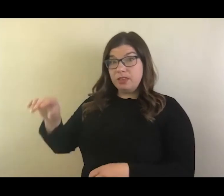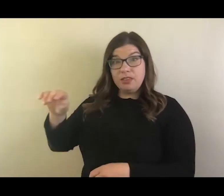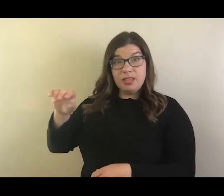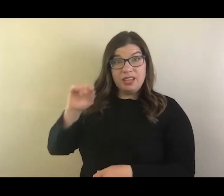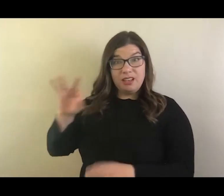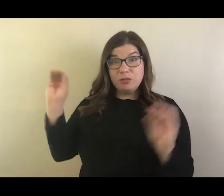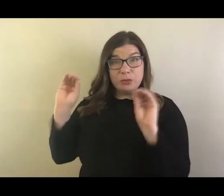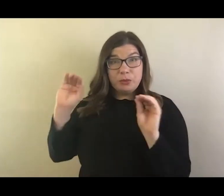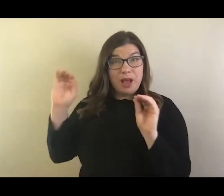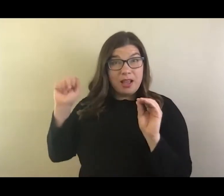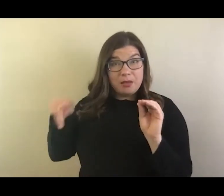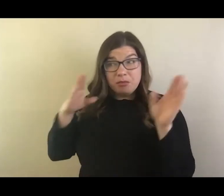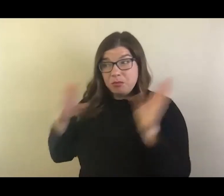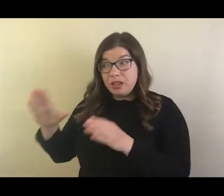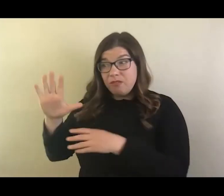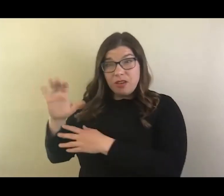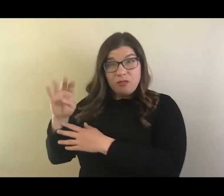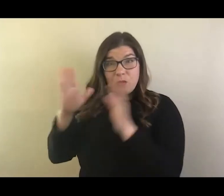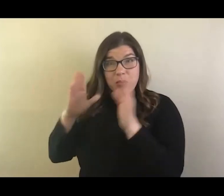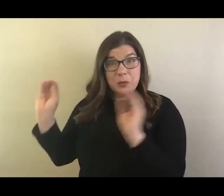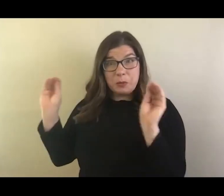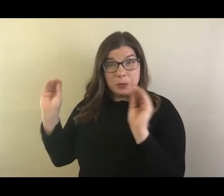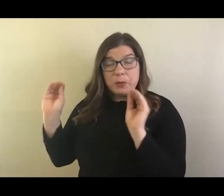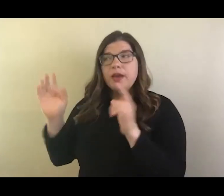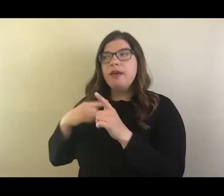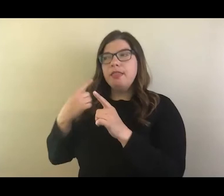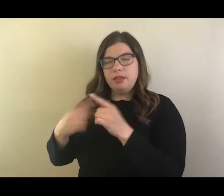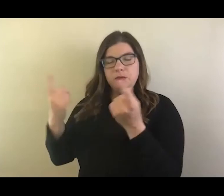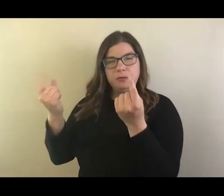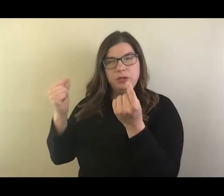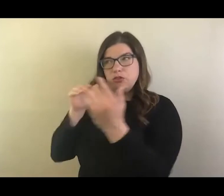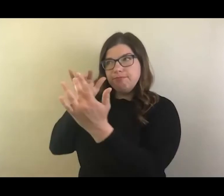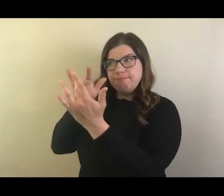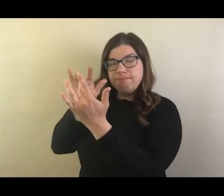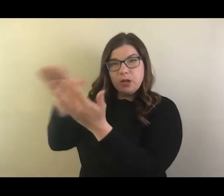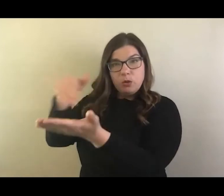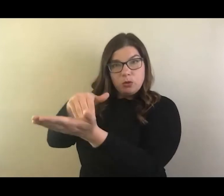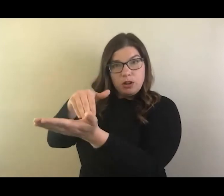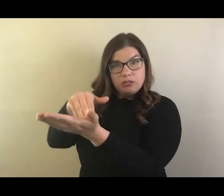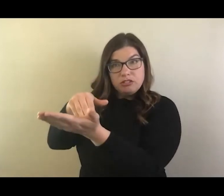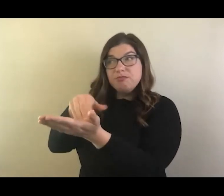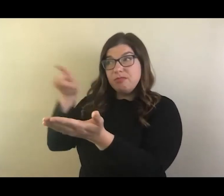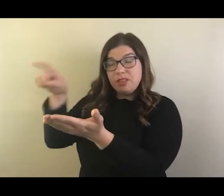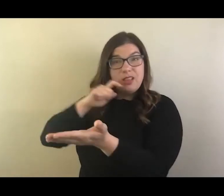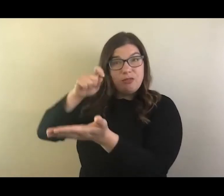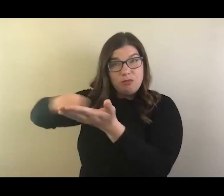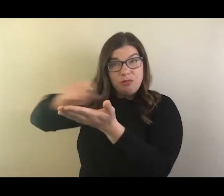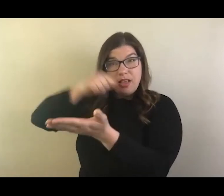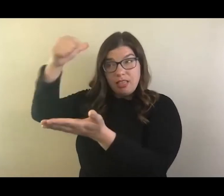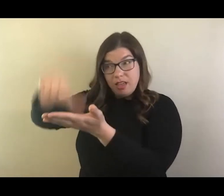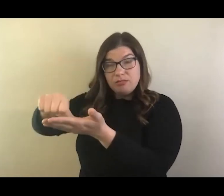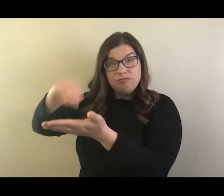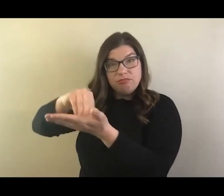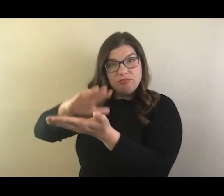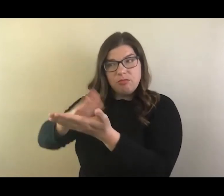For other students, a licensed professional care provider, such as a doctor, must indicate what accommodations are appropriate based on the